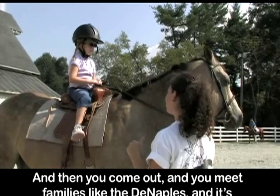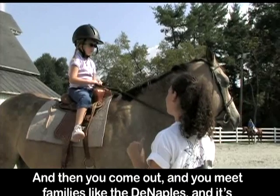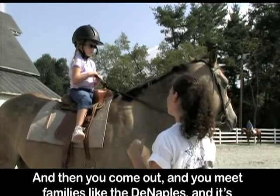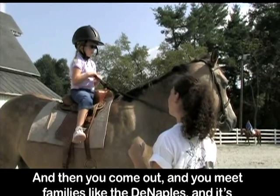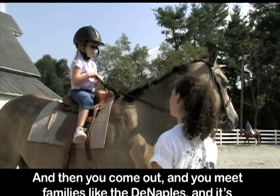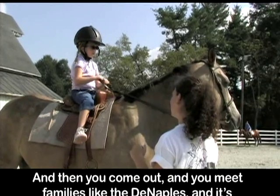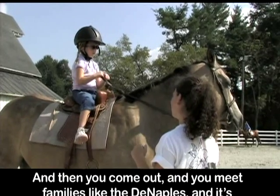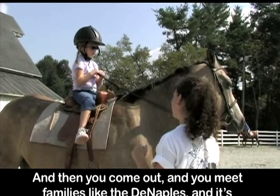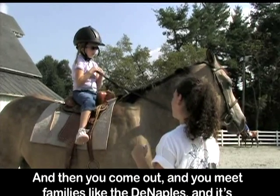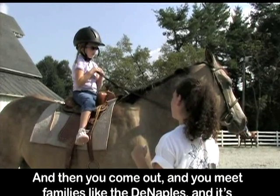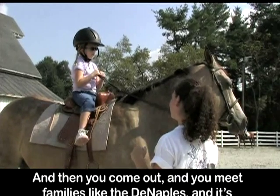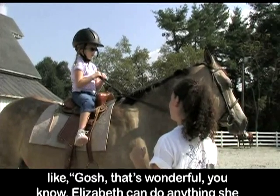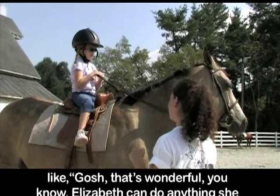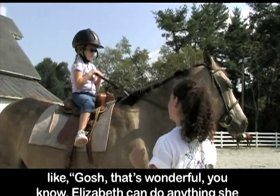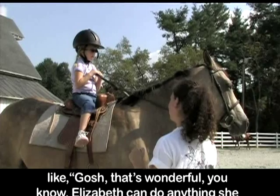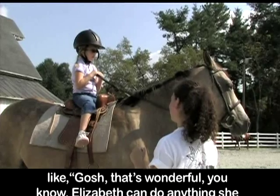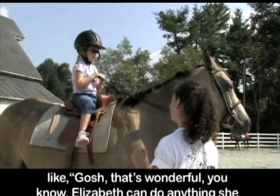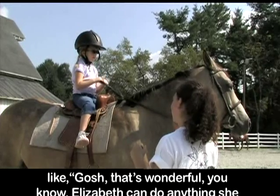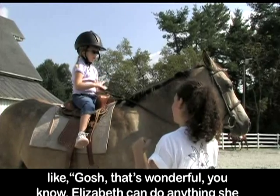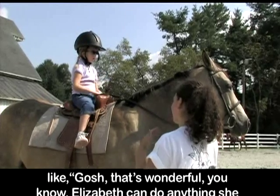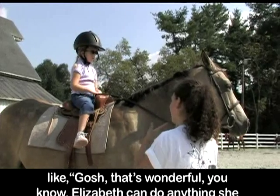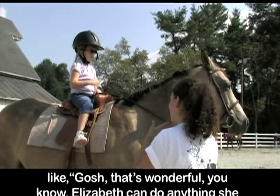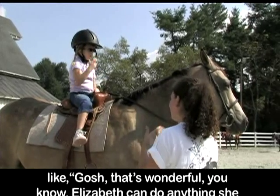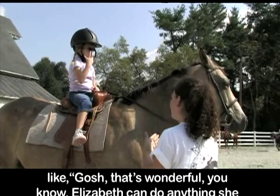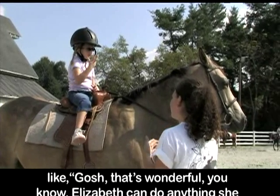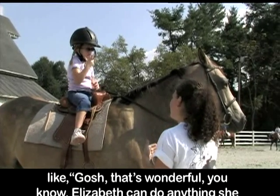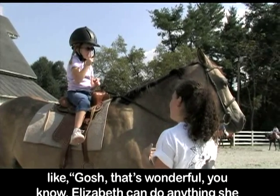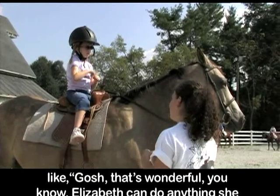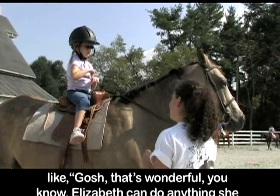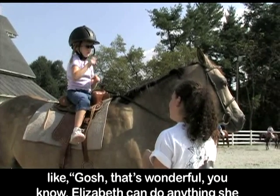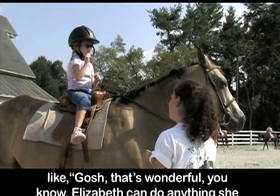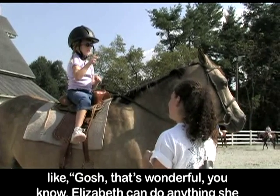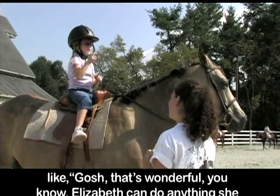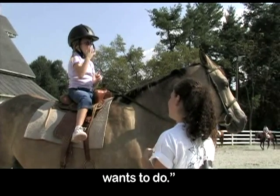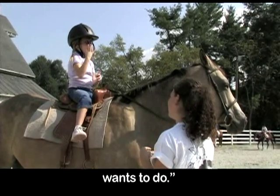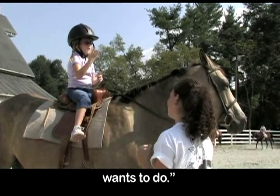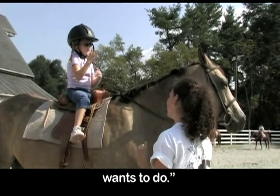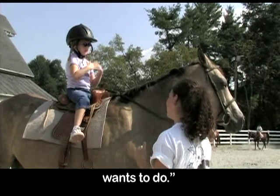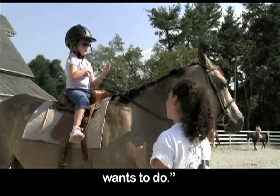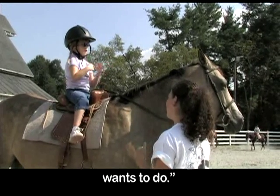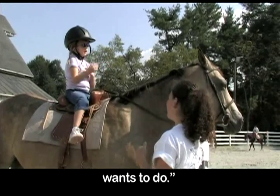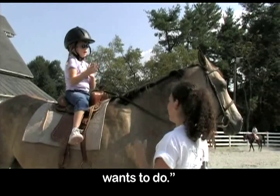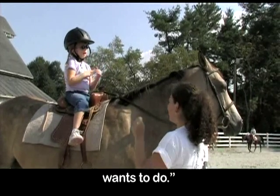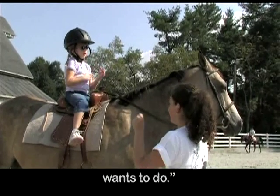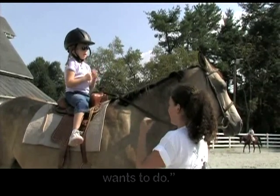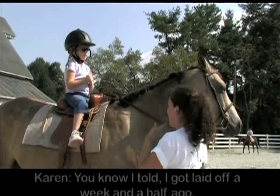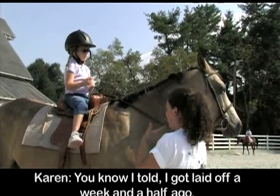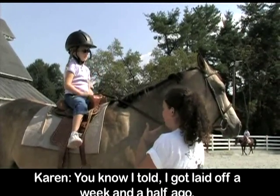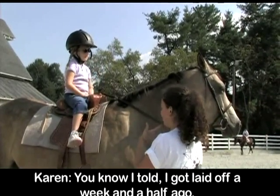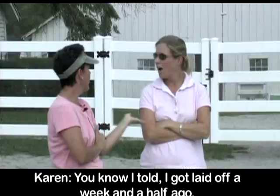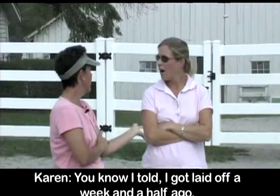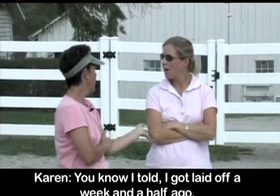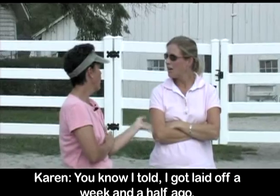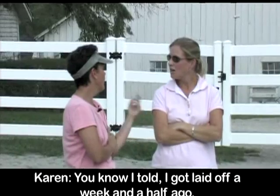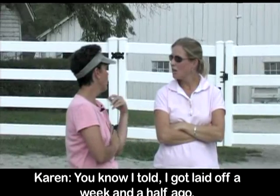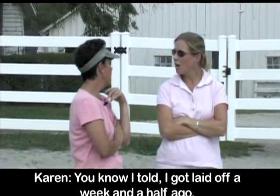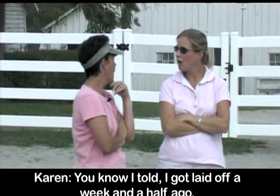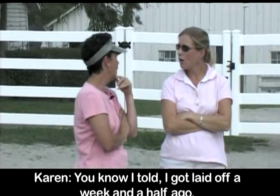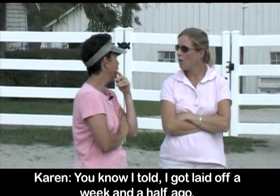families like the DeNaples, and it's like, gosh, that's wonderful. You know, Elizabeth can do anything she wants to do. You know, I got laid off a week and a half ago.